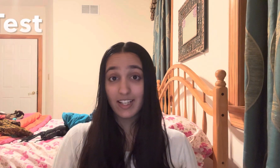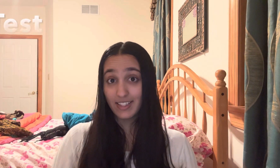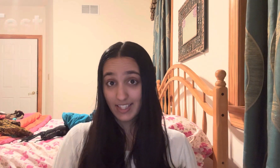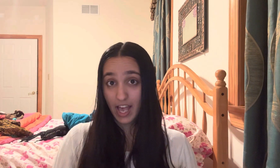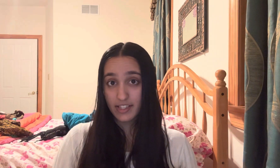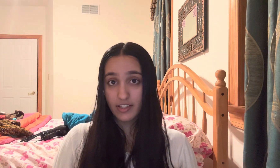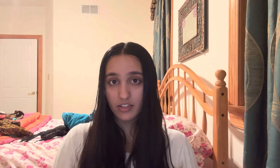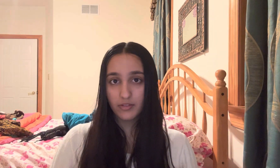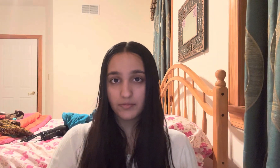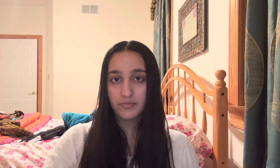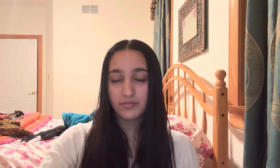Test.